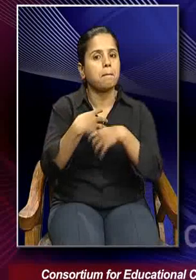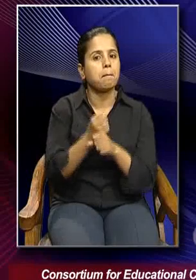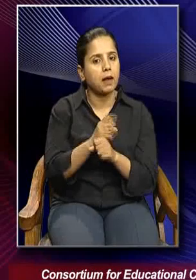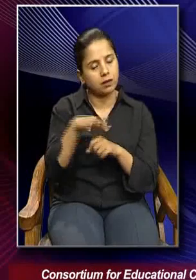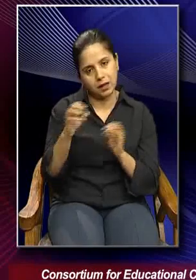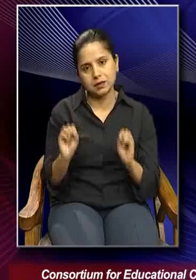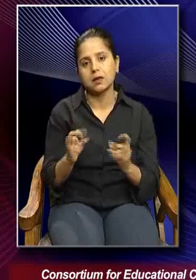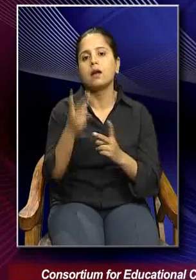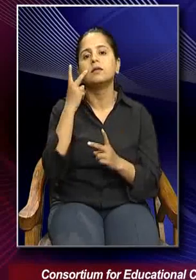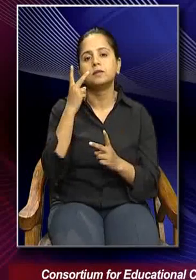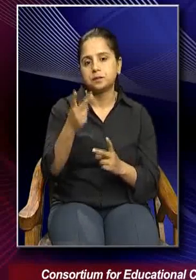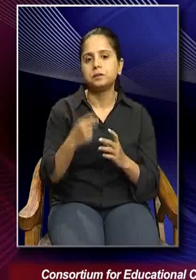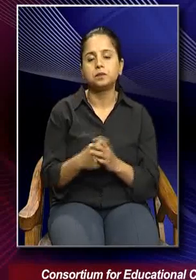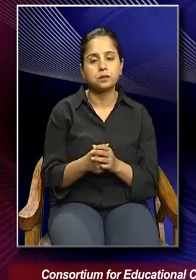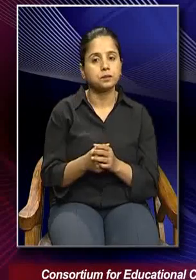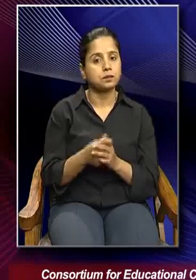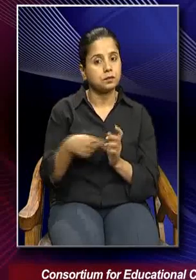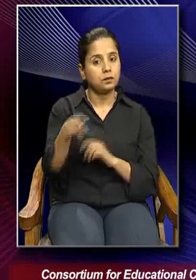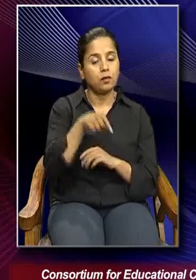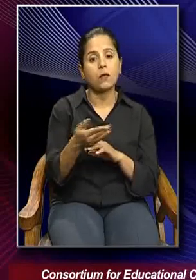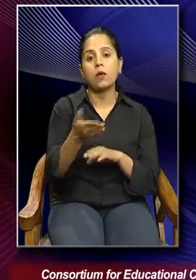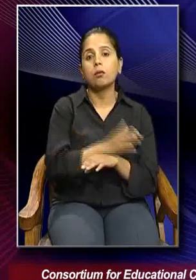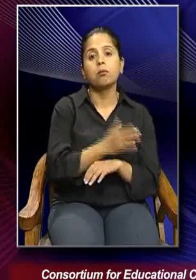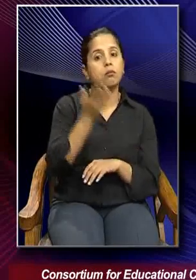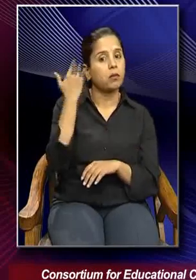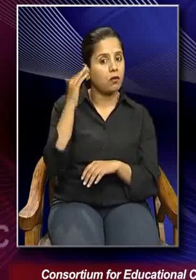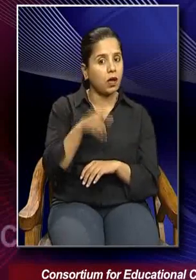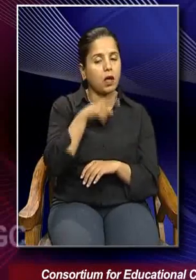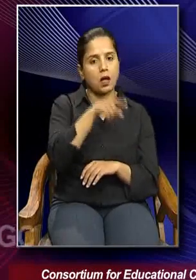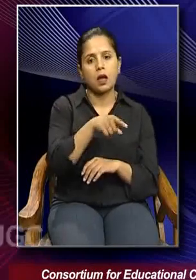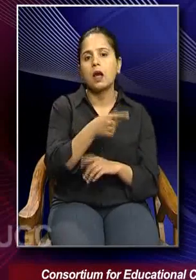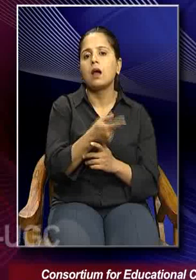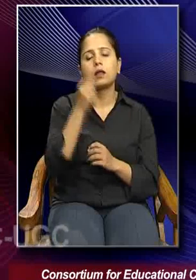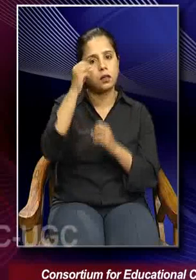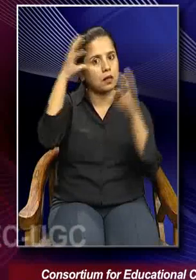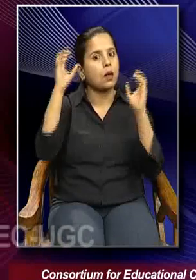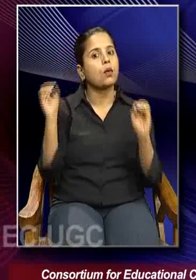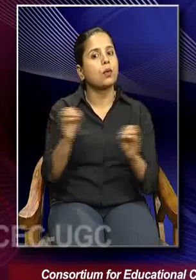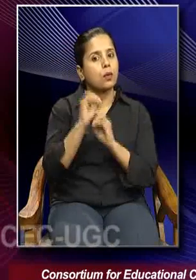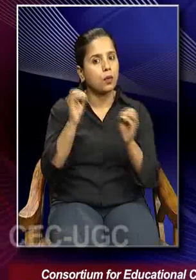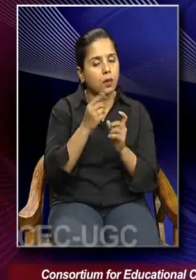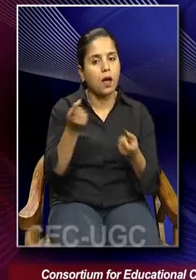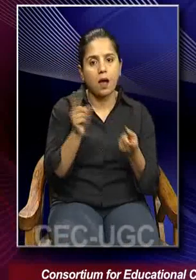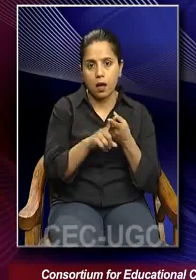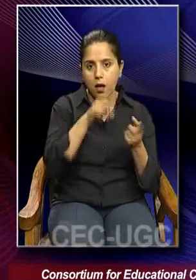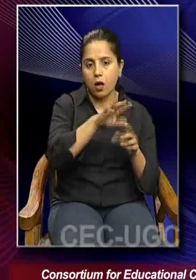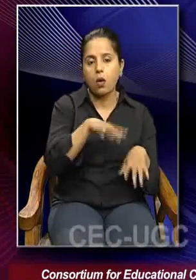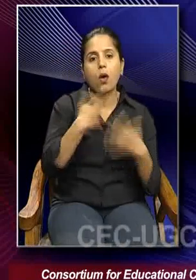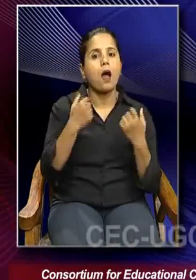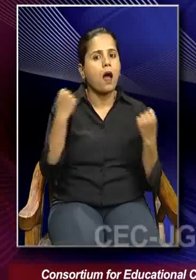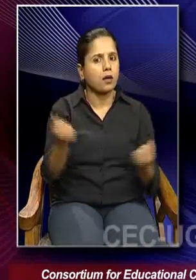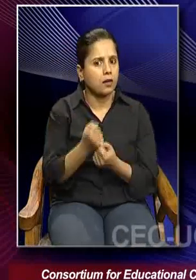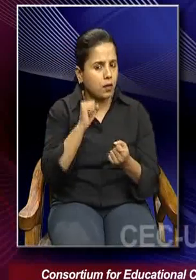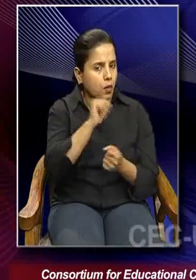begins. Fine. So, earlier they were in the non-manifestation position or in non-activity